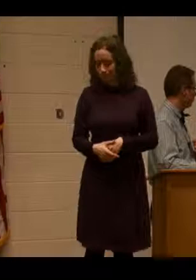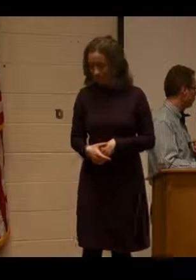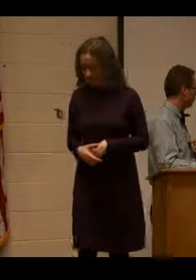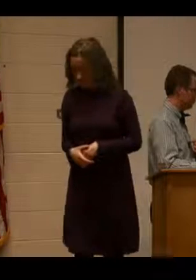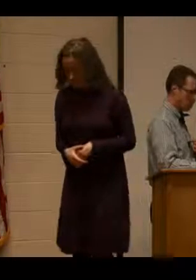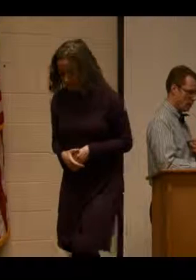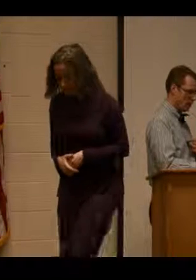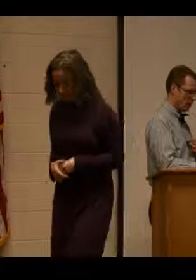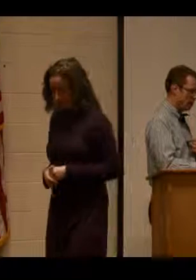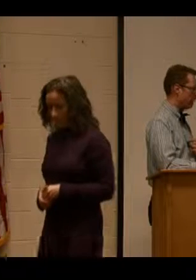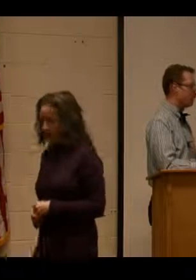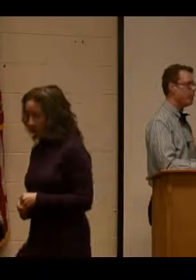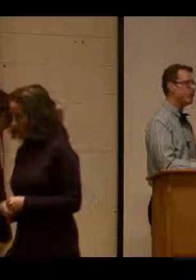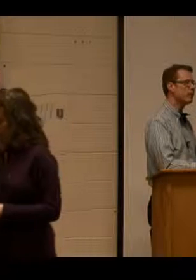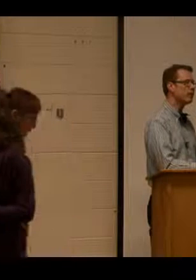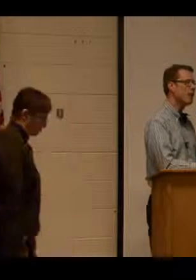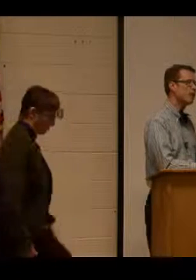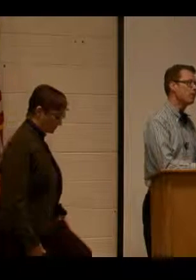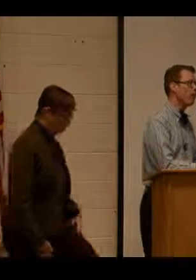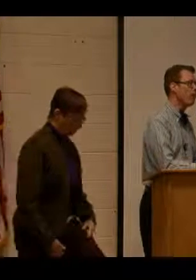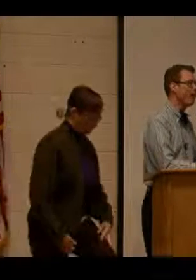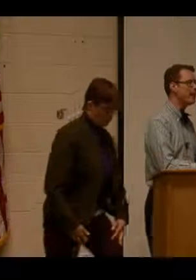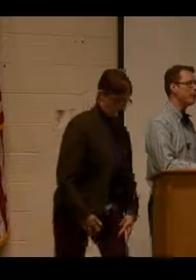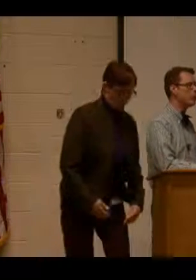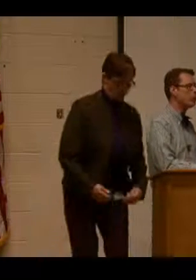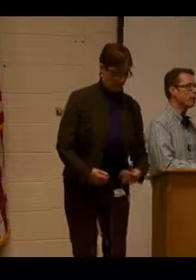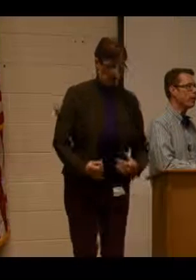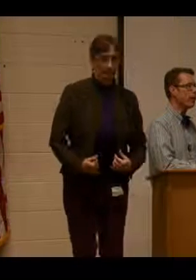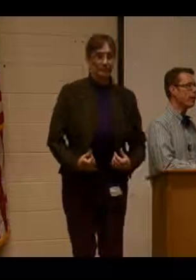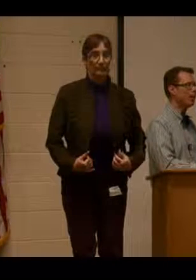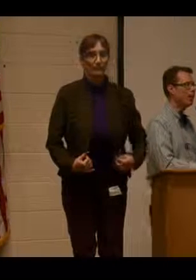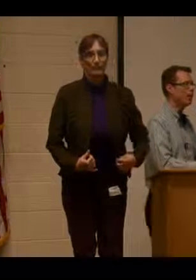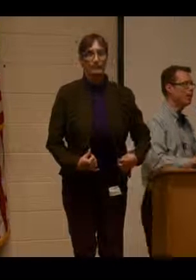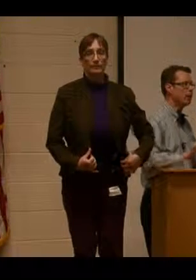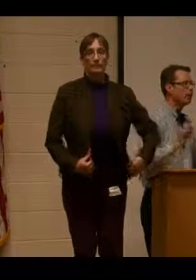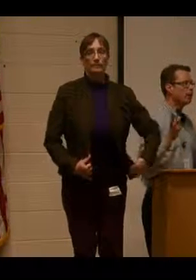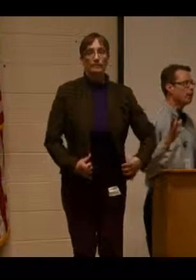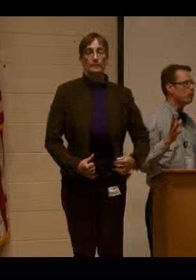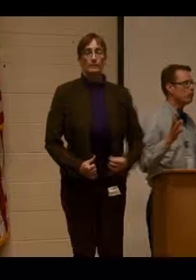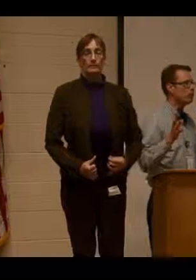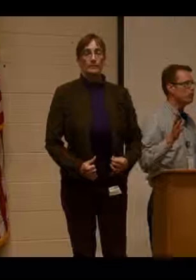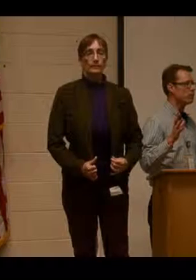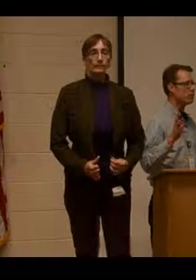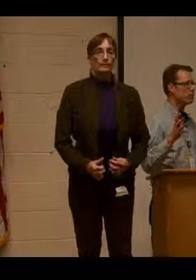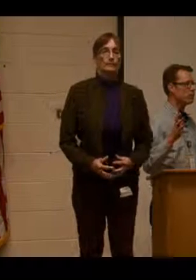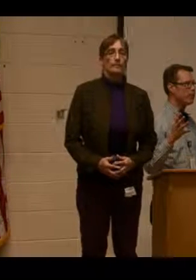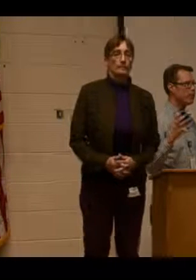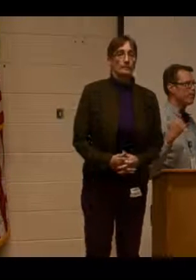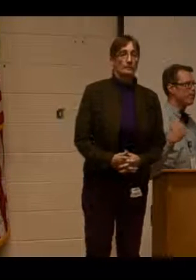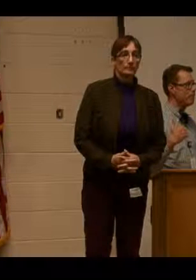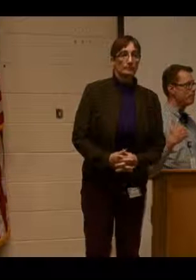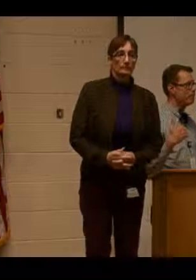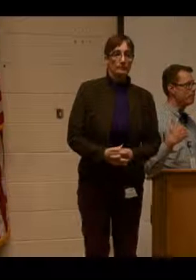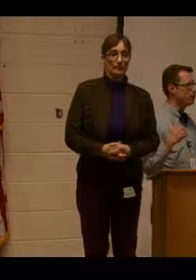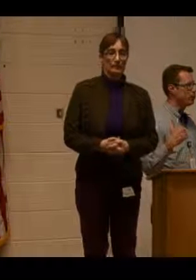There's a number of ways where we feel students have met their transition goals.